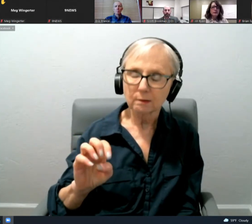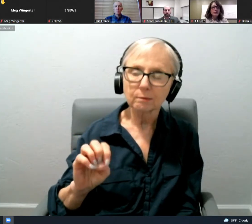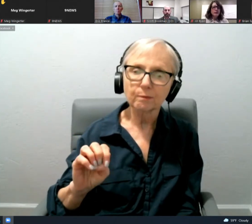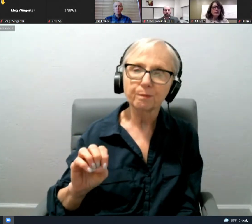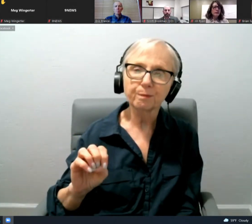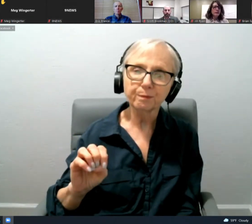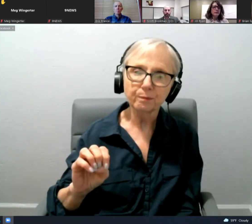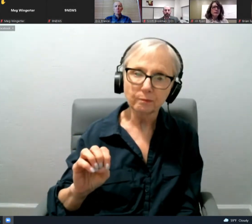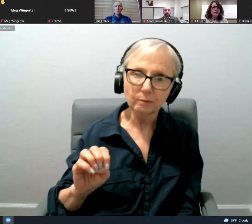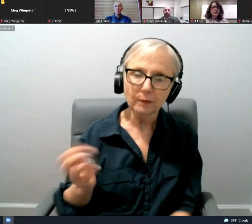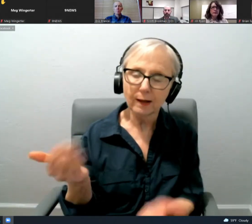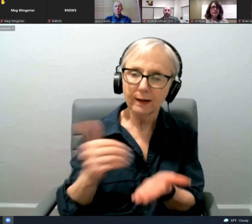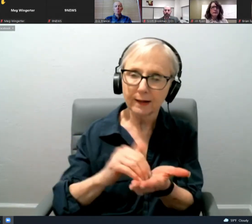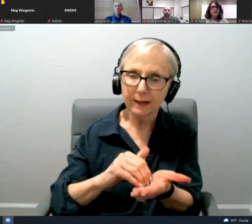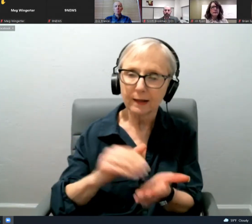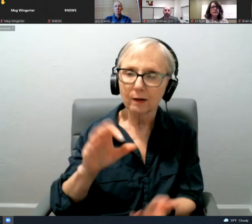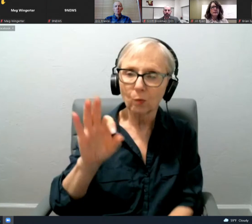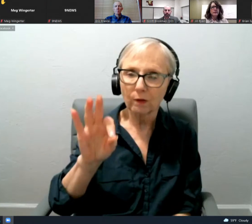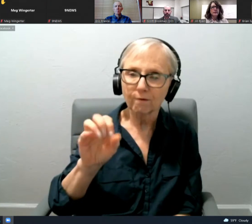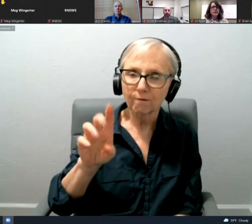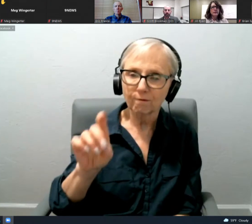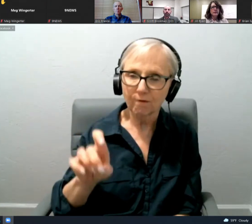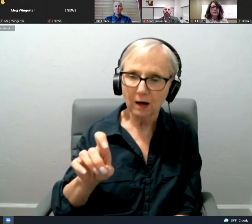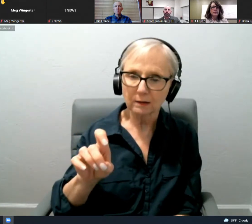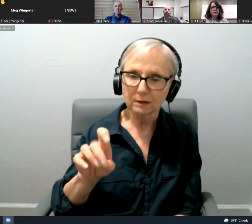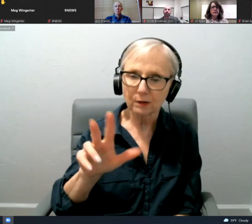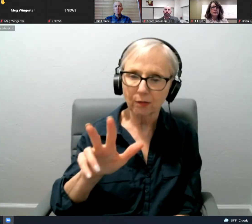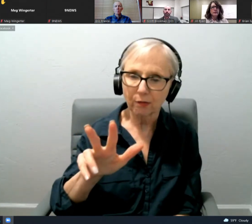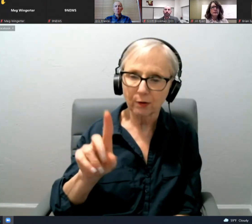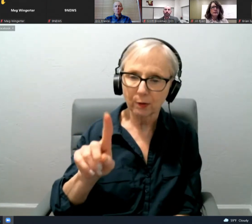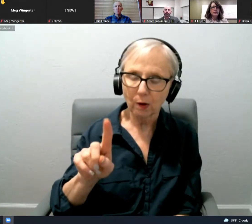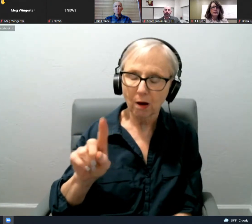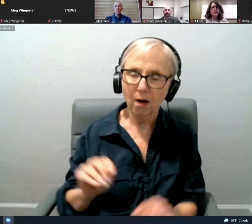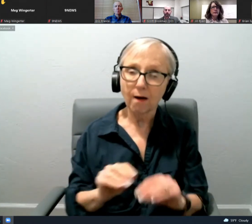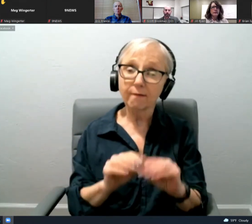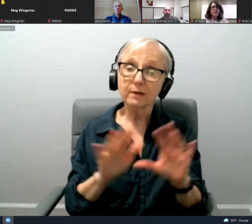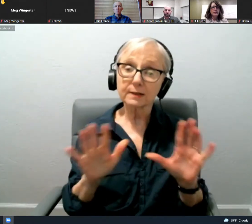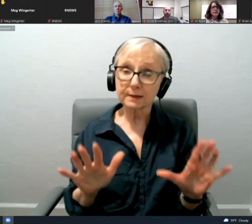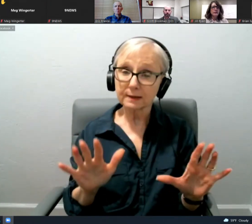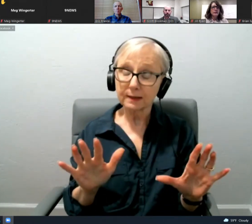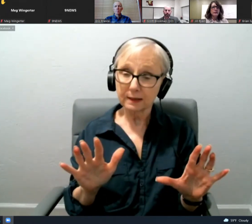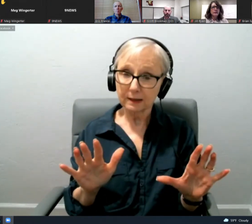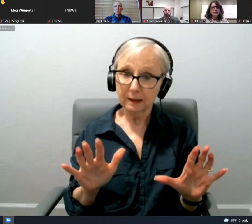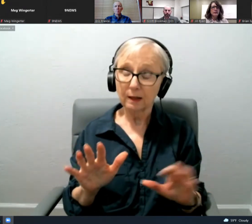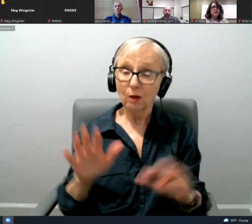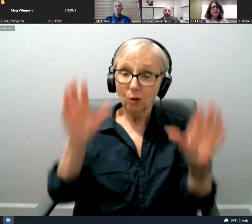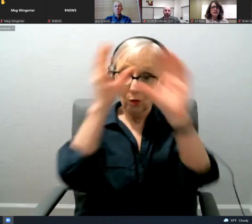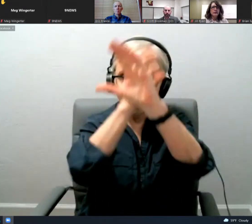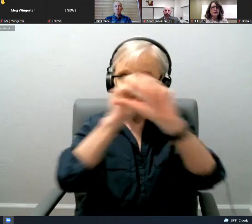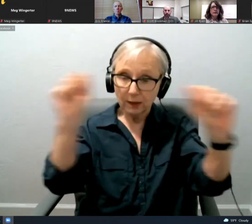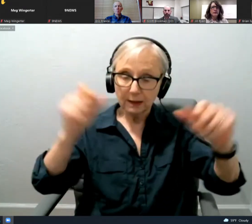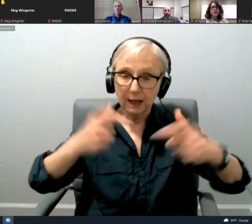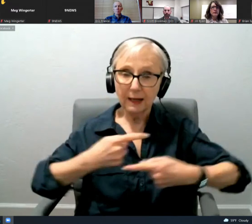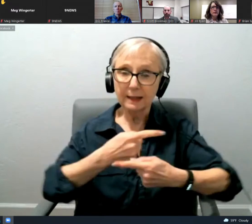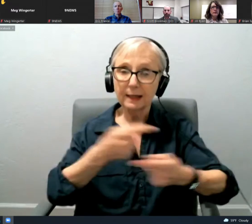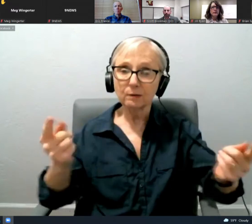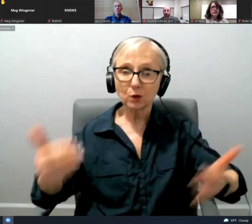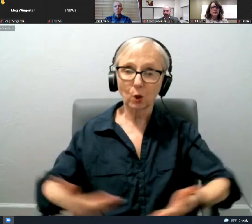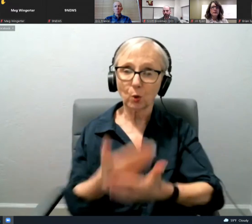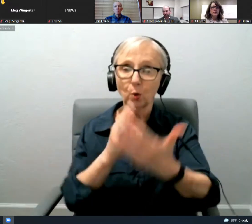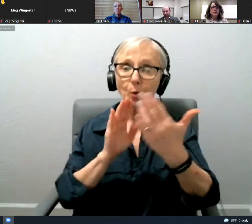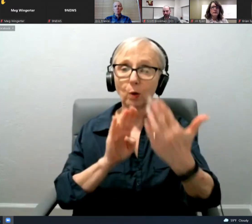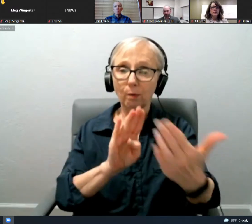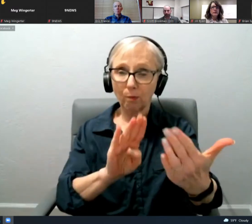Hey there, Alex Rose again with Fox 31. Obviously, you know, the president during the State of the Union announced a new approach